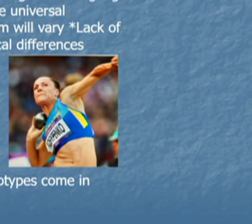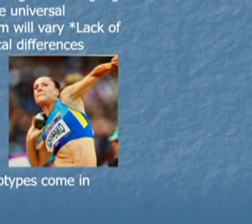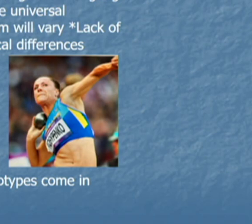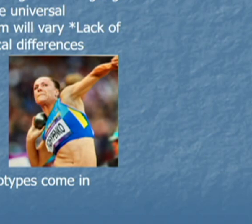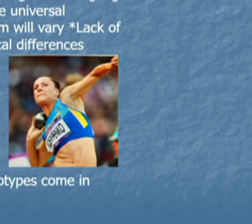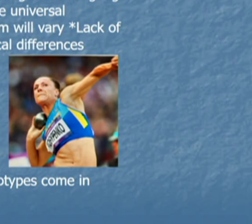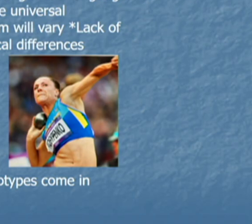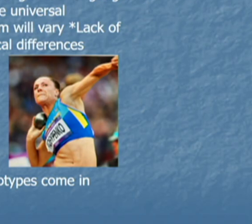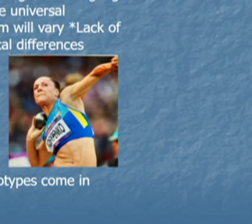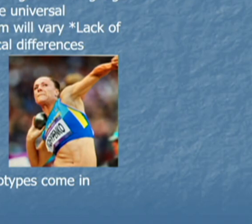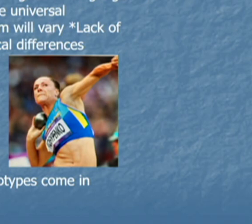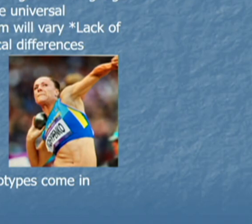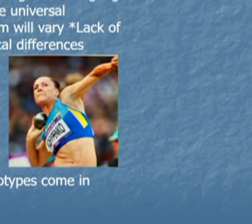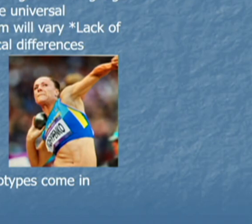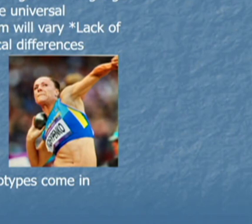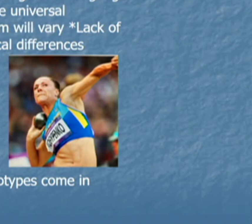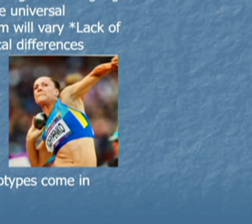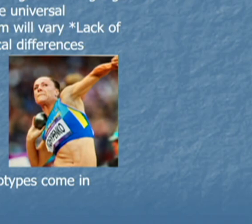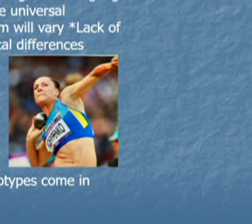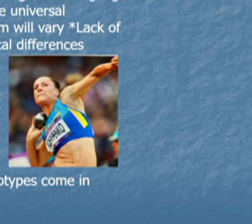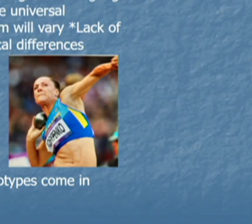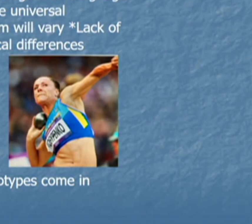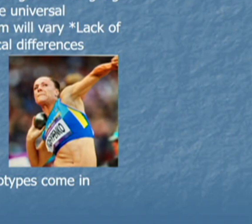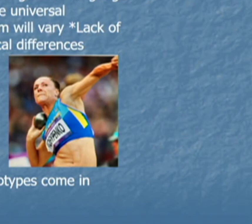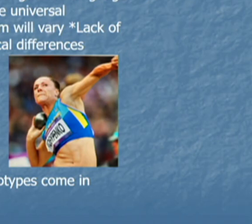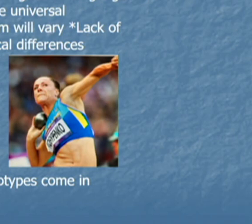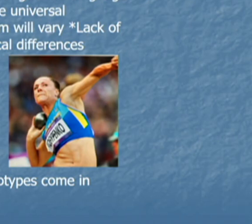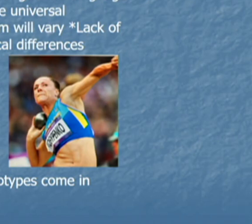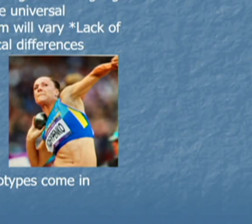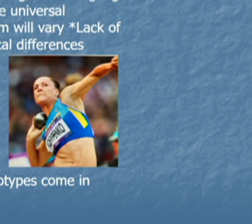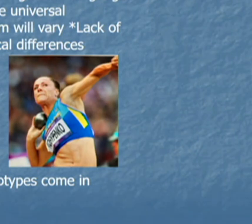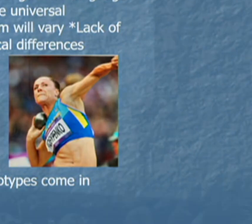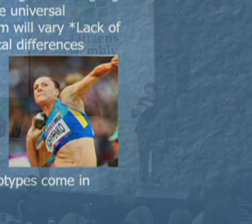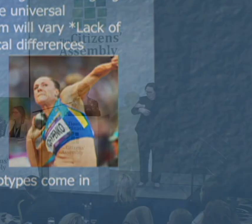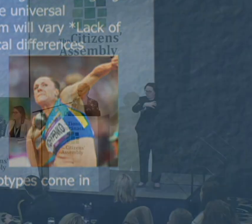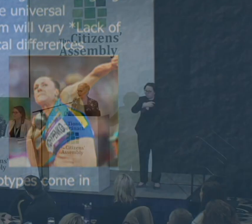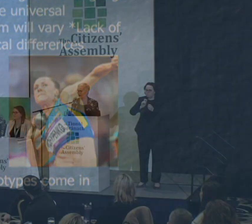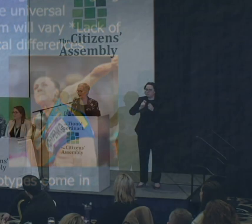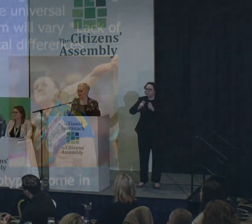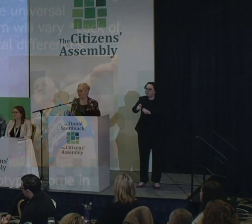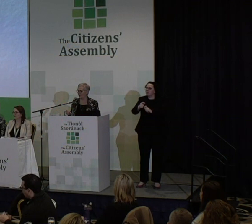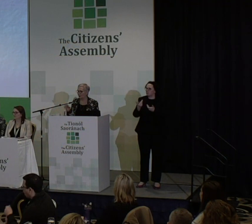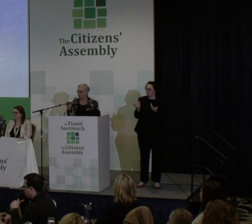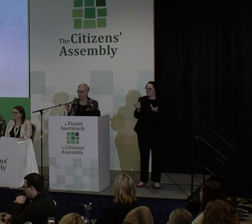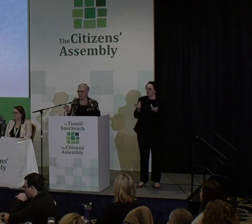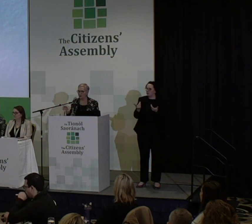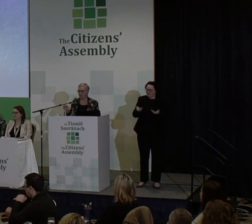actually change their brains and their muscularity and their bodily capacity.